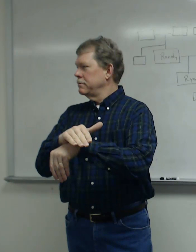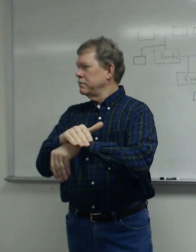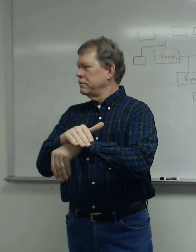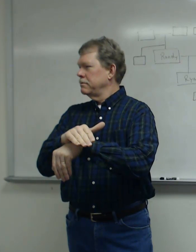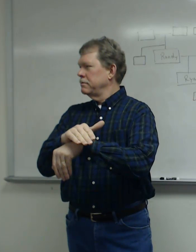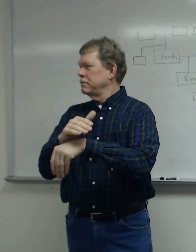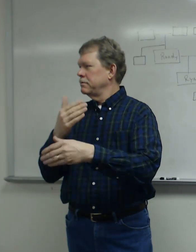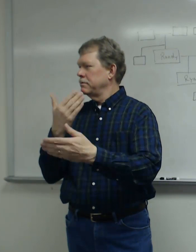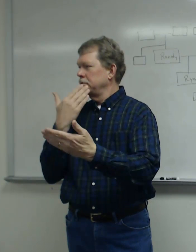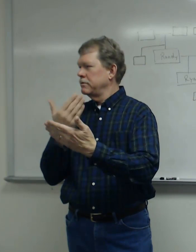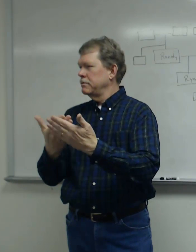Good night. What's this?